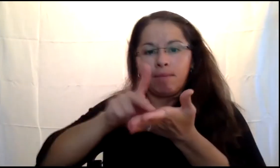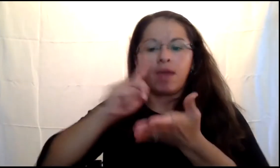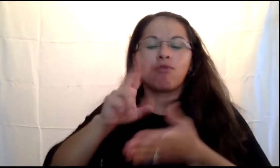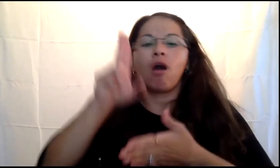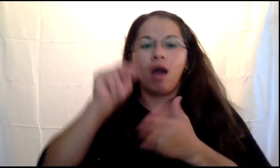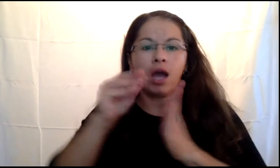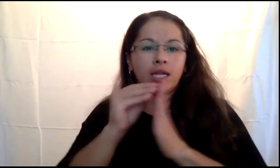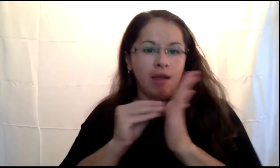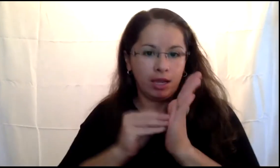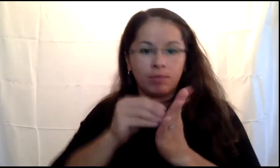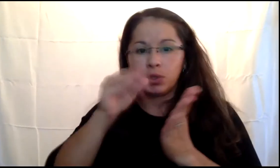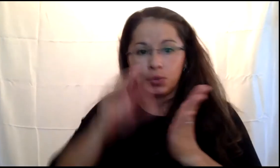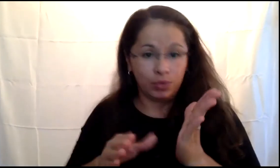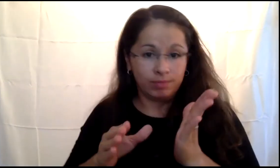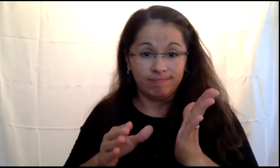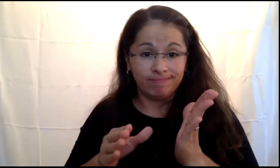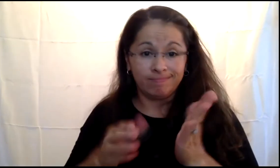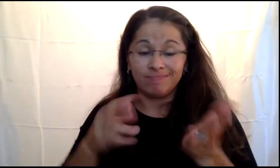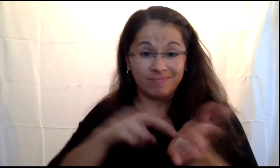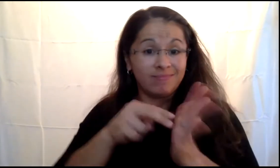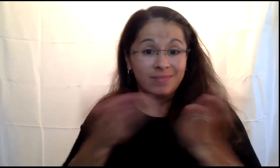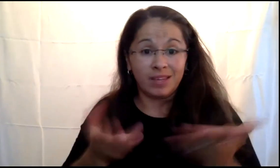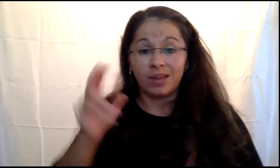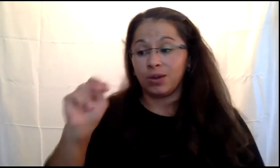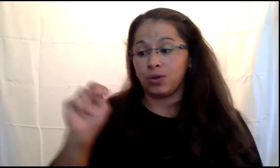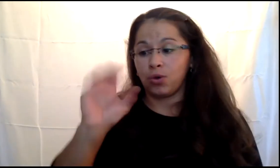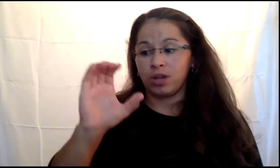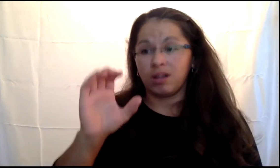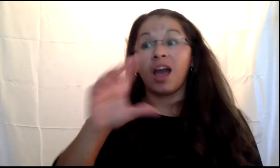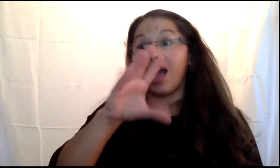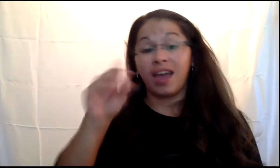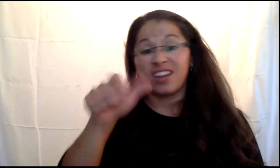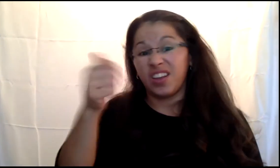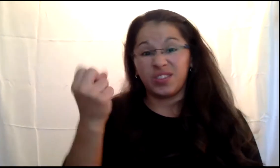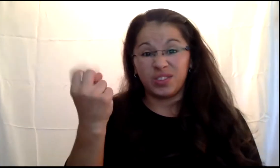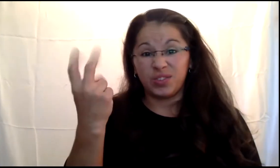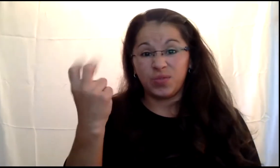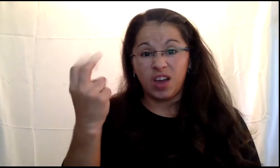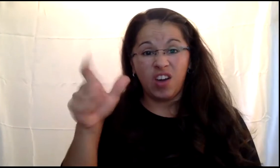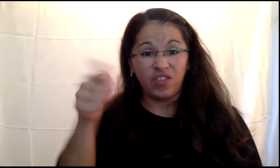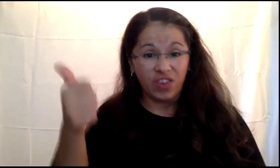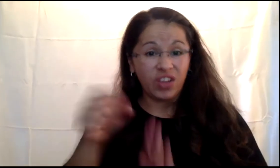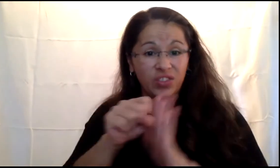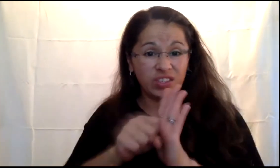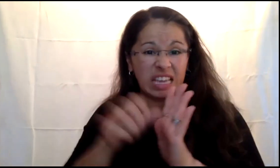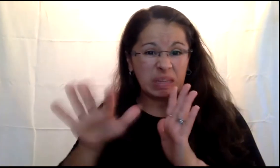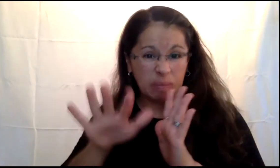North Carolina, as in about a dozen other states, undocumented students are required to pay